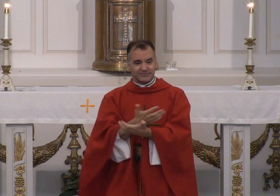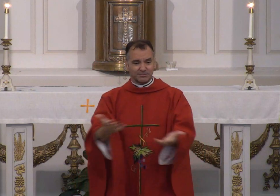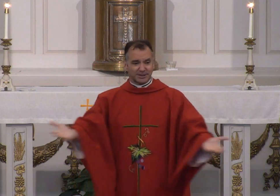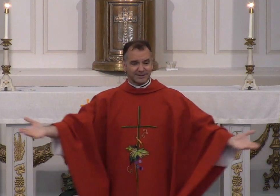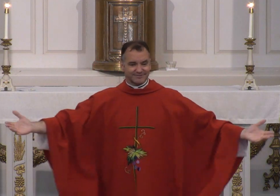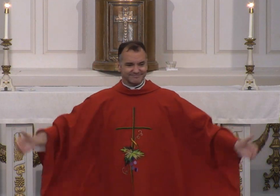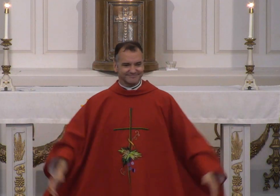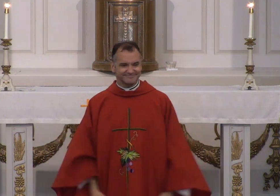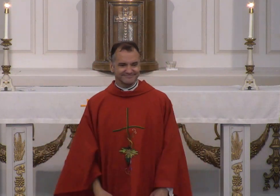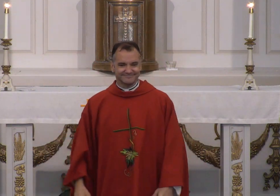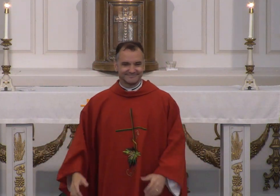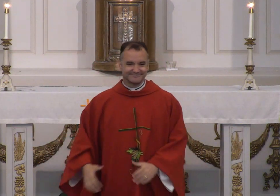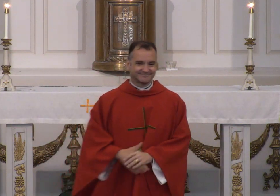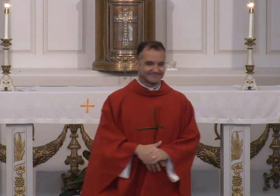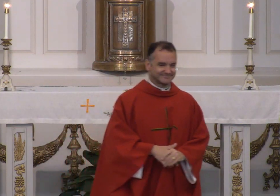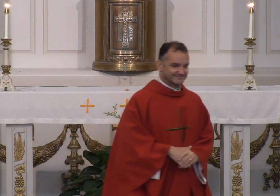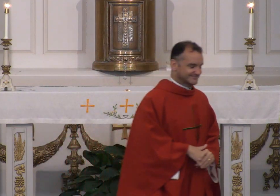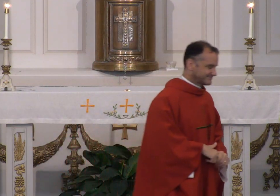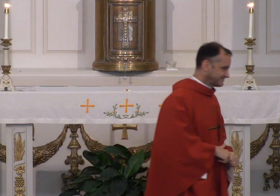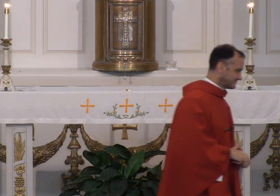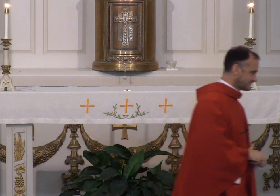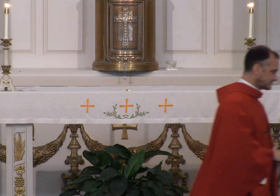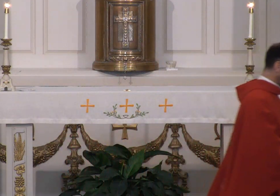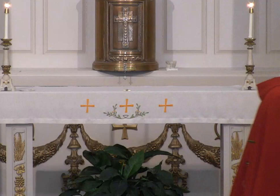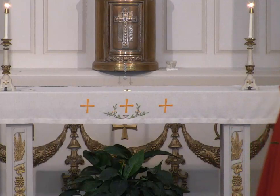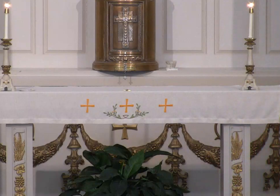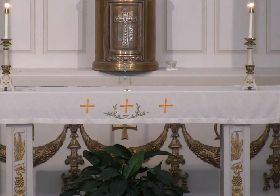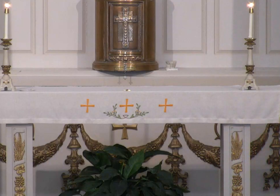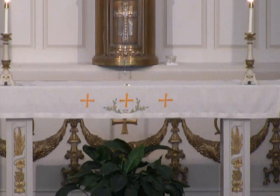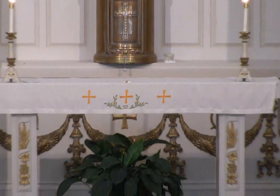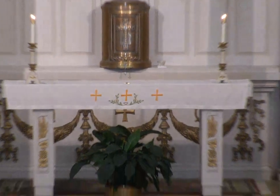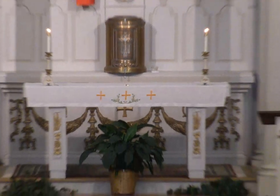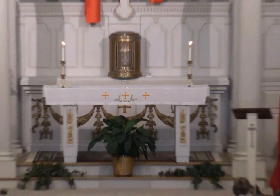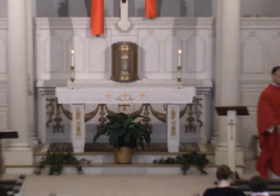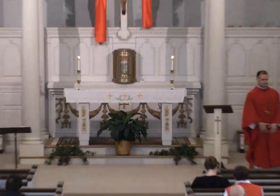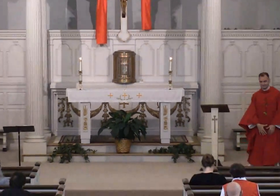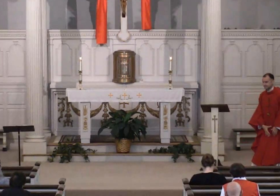So happy Pentecost, everybody.